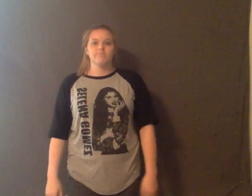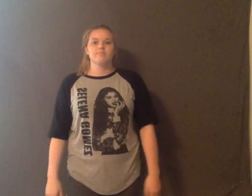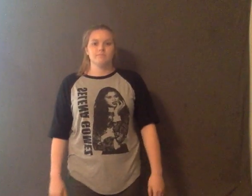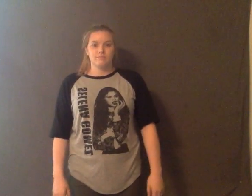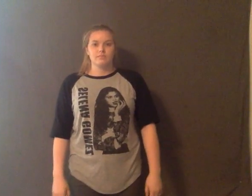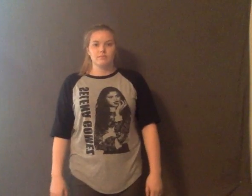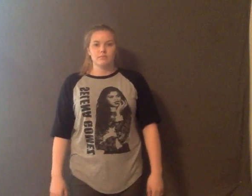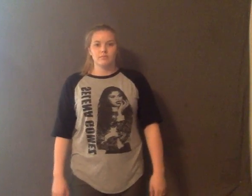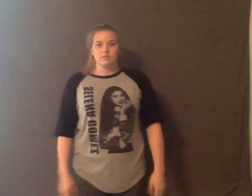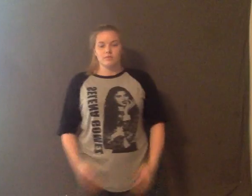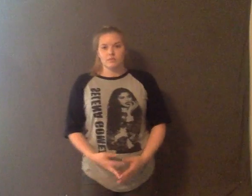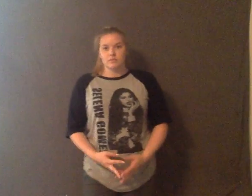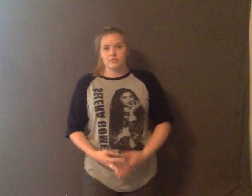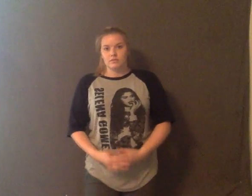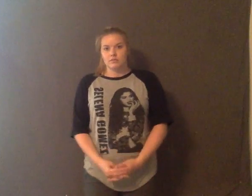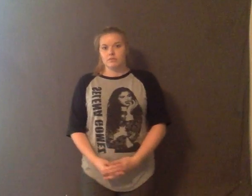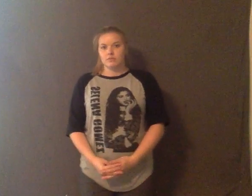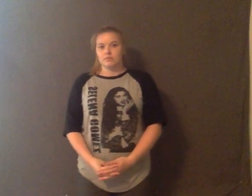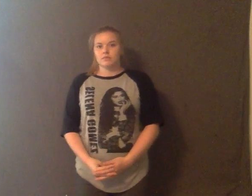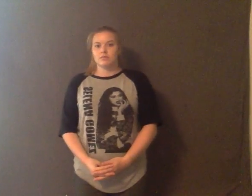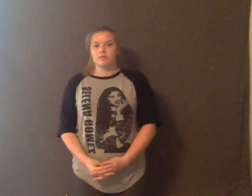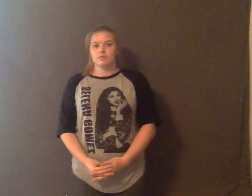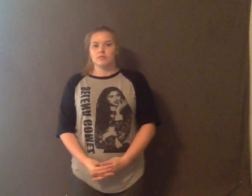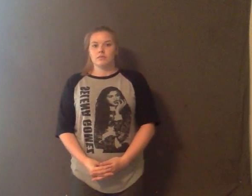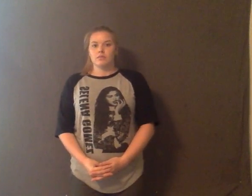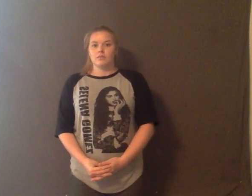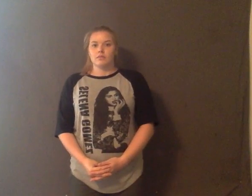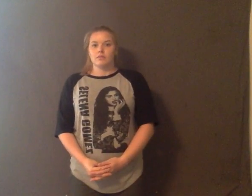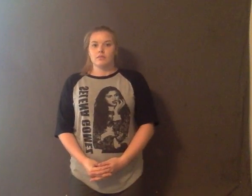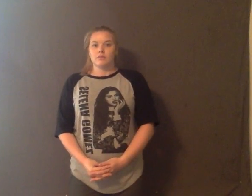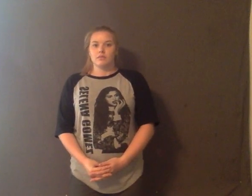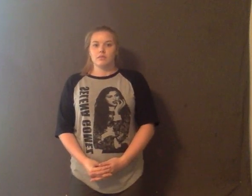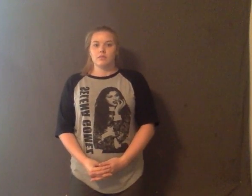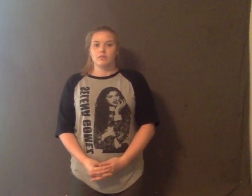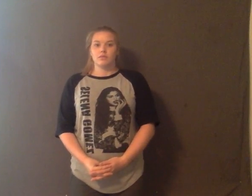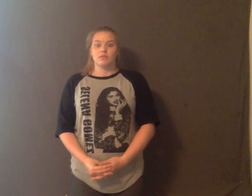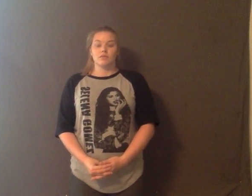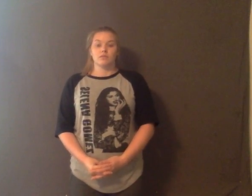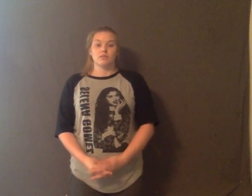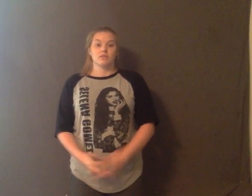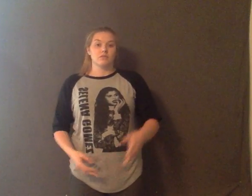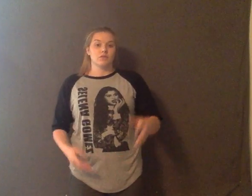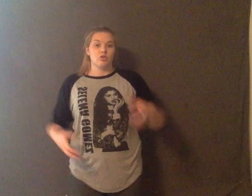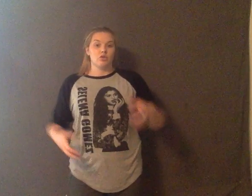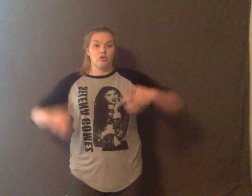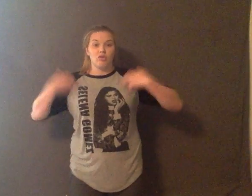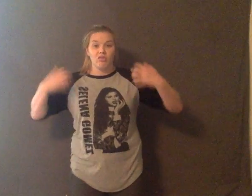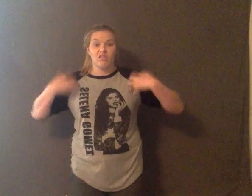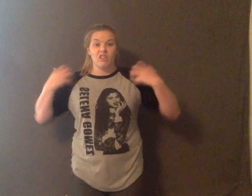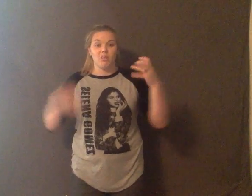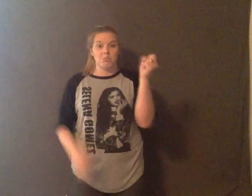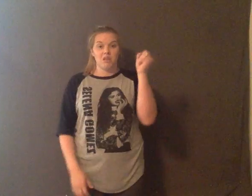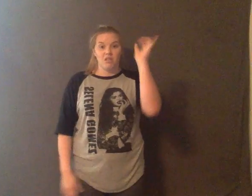for anything. So then rat milk, ape milk, donkey milk, any milk has ever been